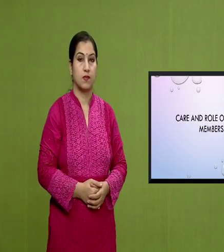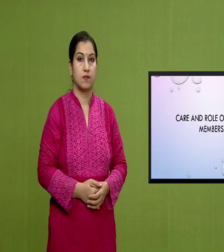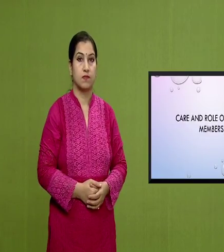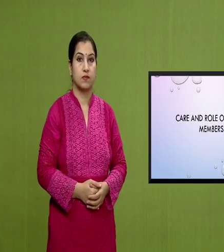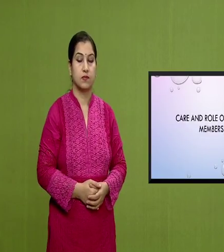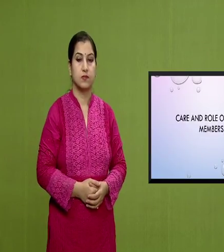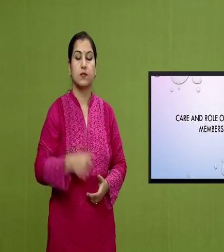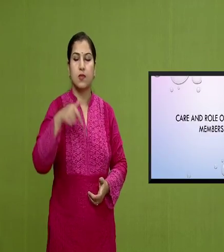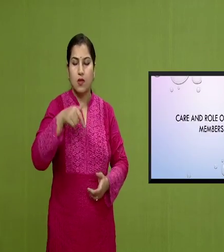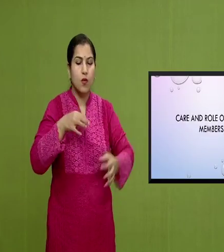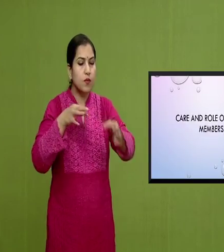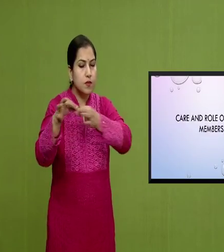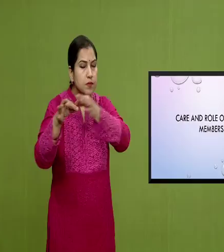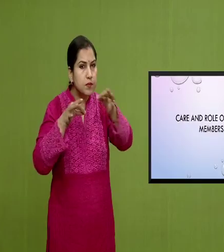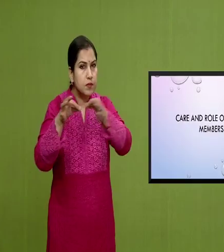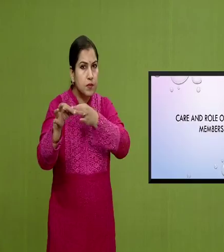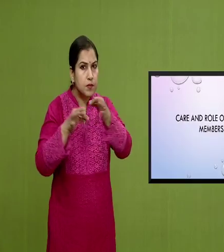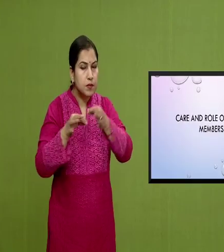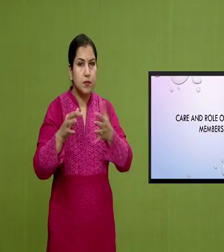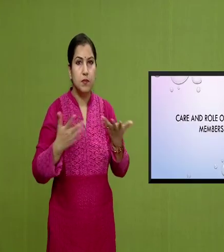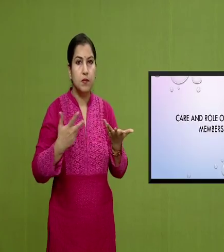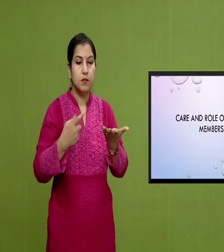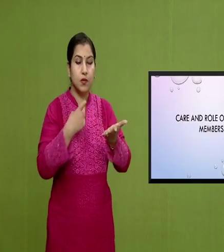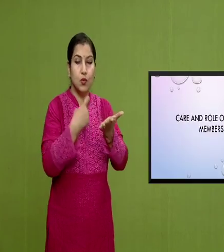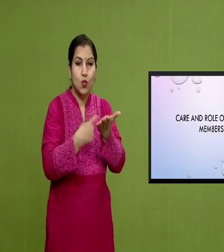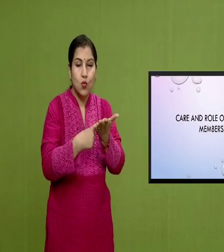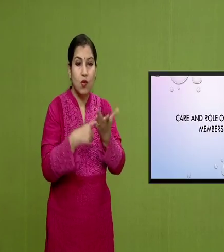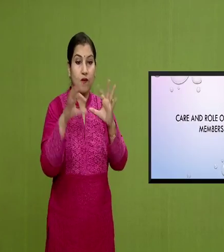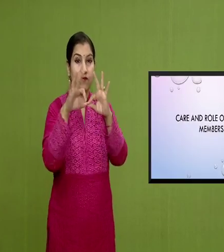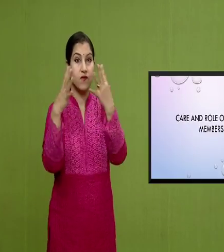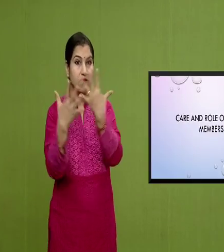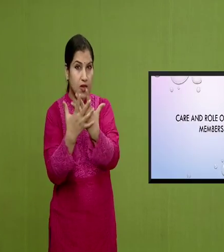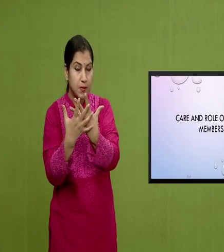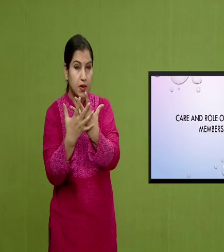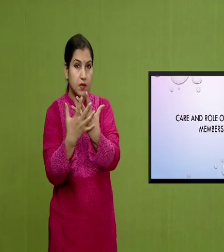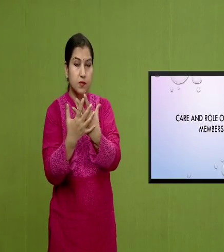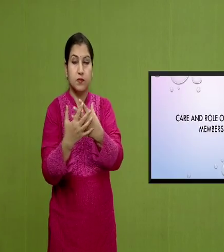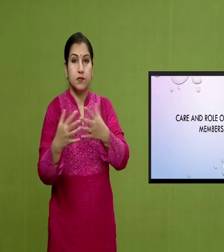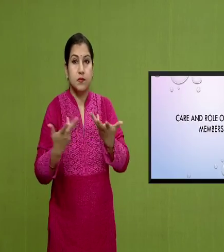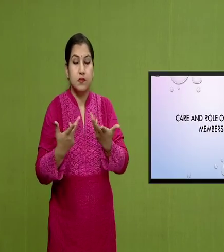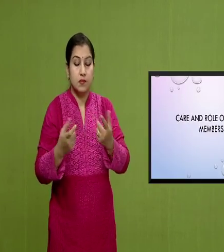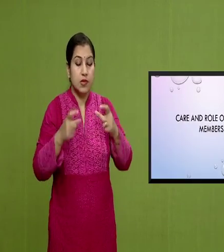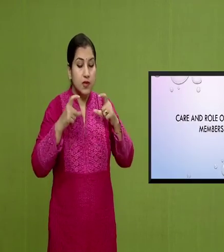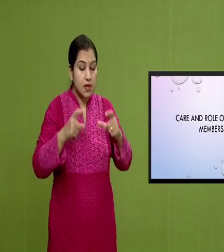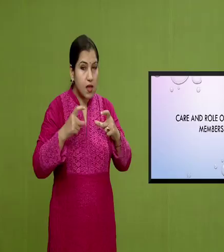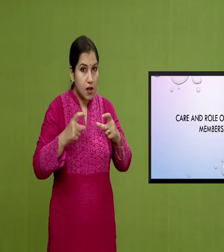Let's elaborate the role of family in taking care of